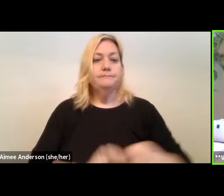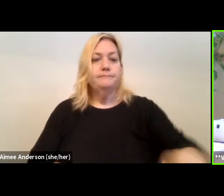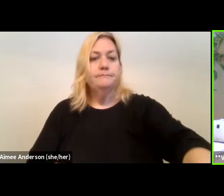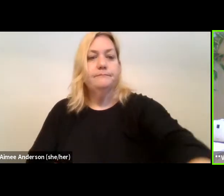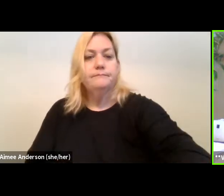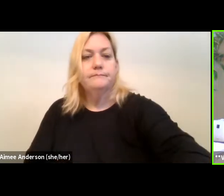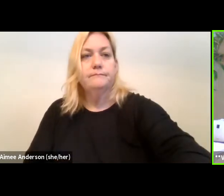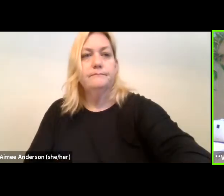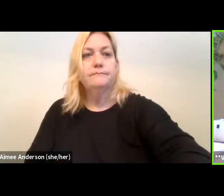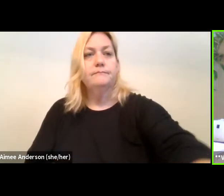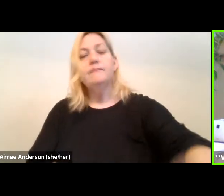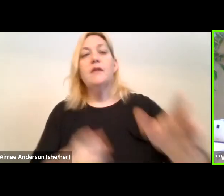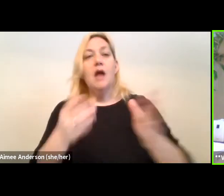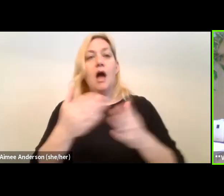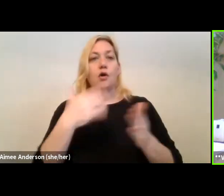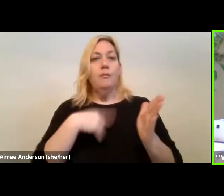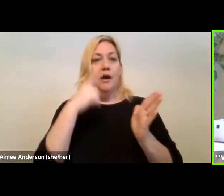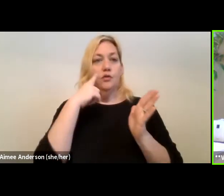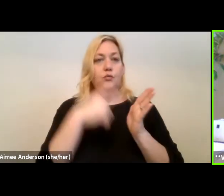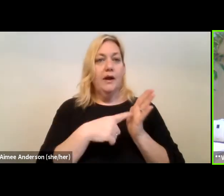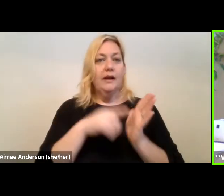to recognizing Mr. Tregub.